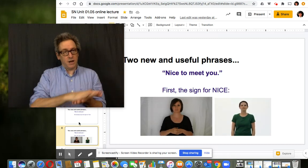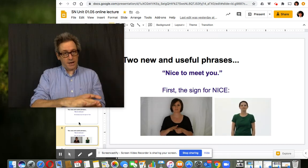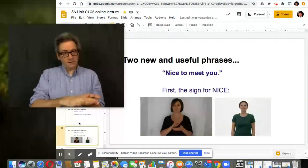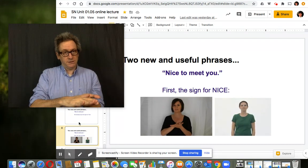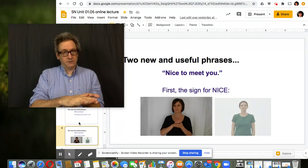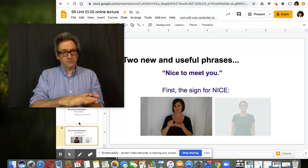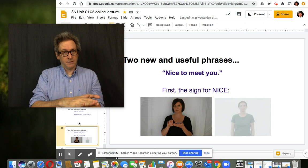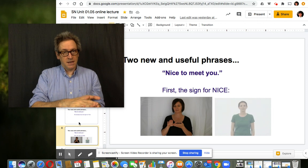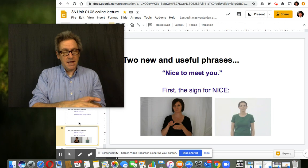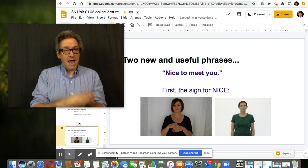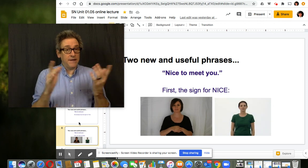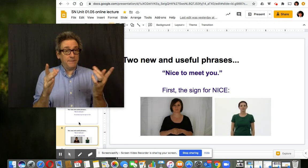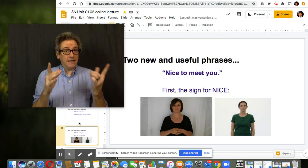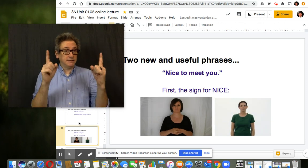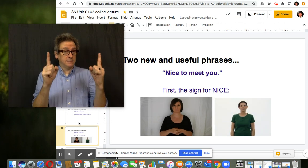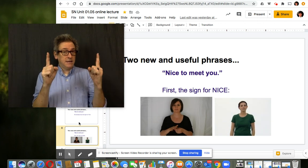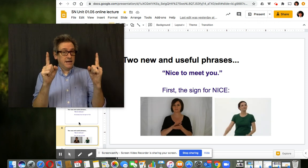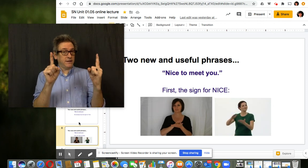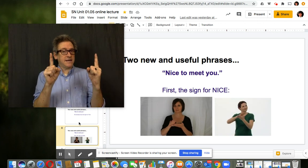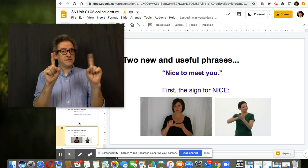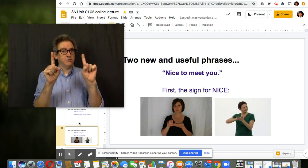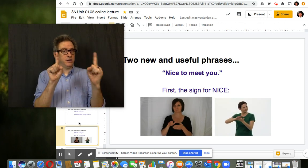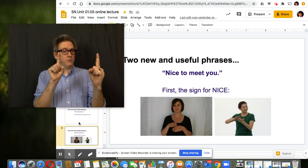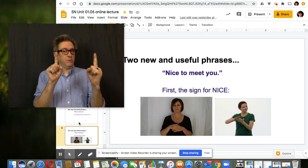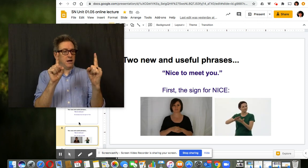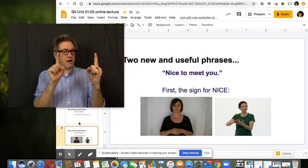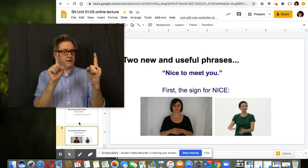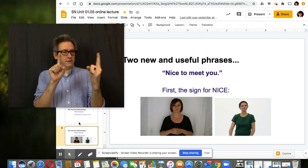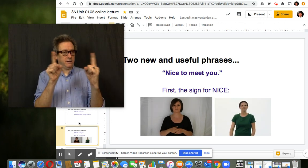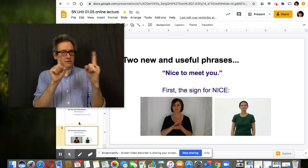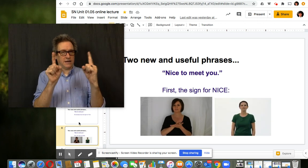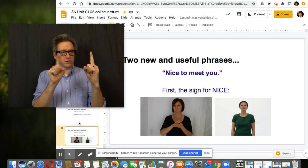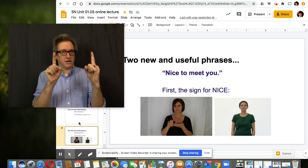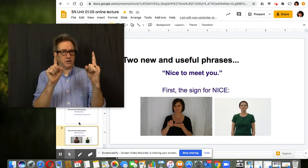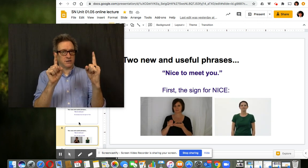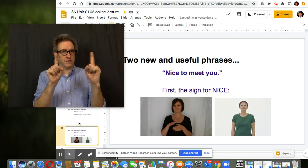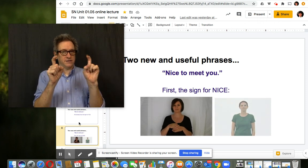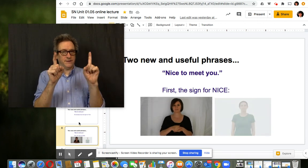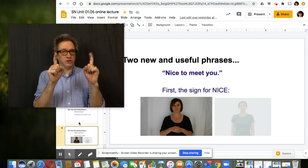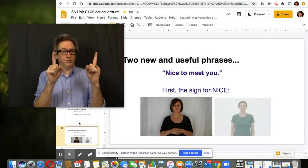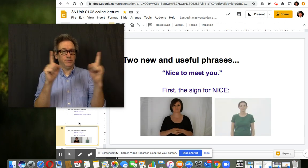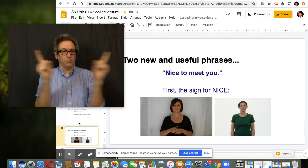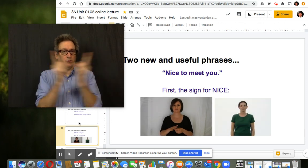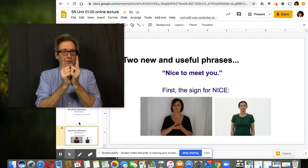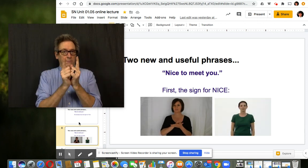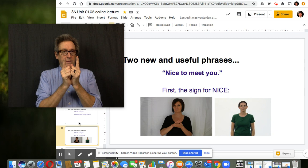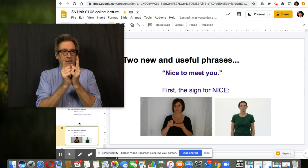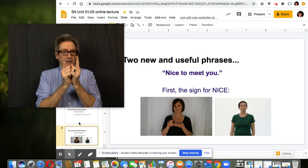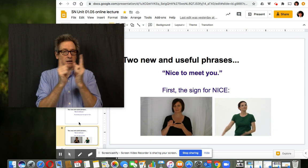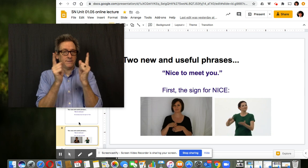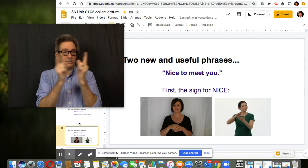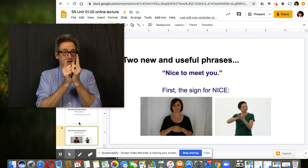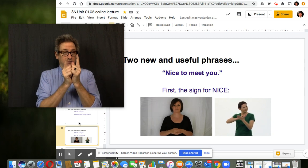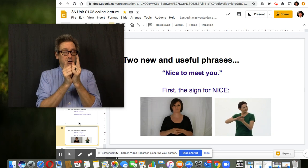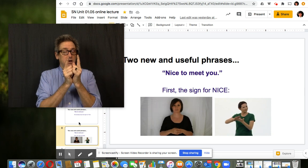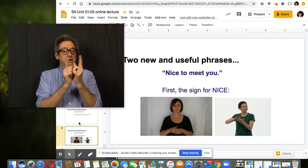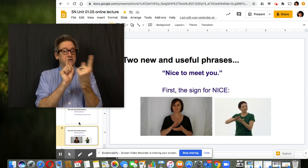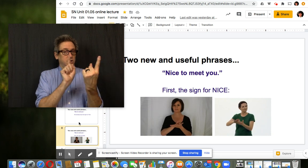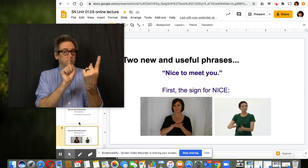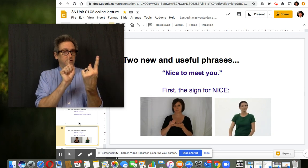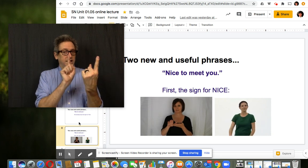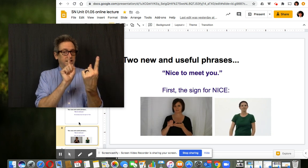So nice. And then meet, in the last unit, in the lecture, I talked about this being two people meeting, coming together.